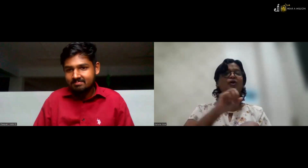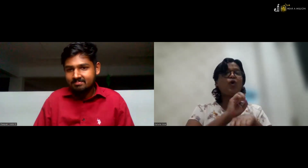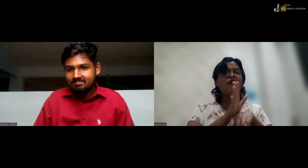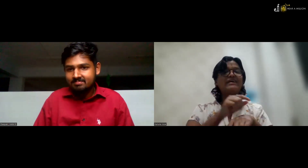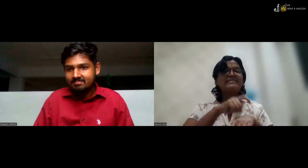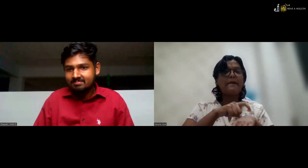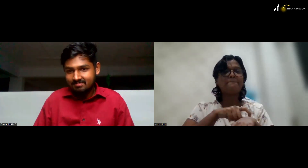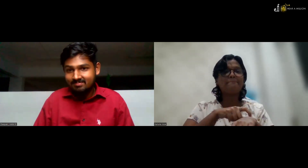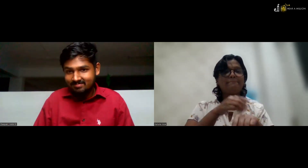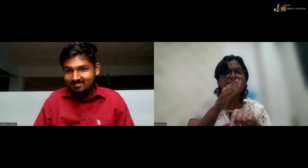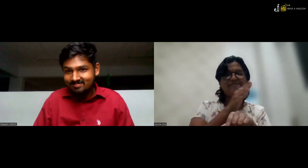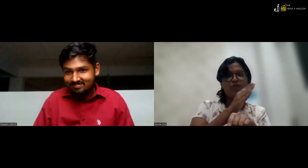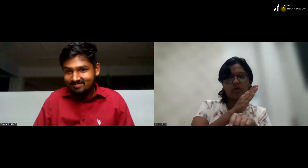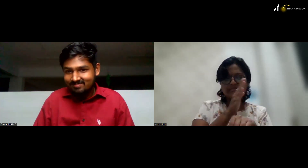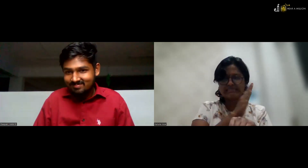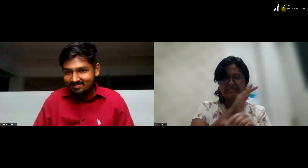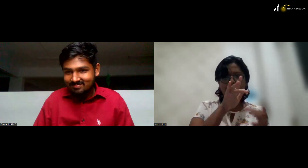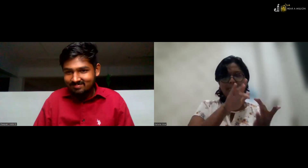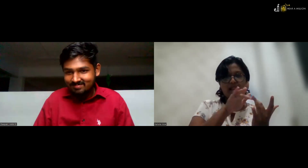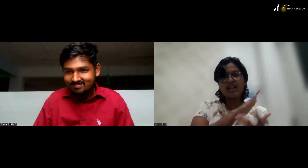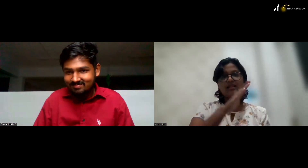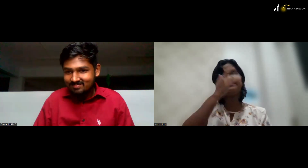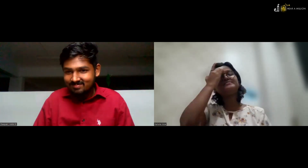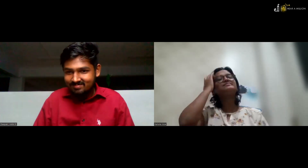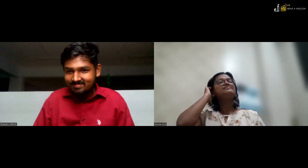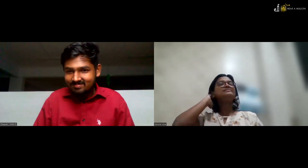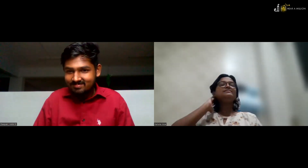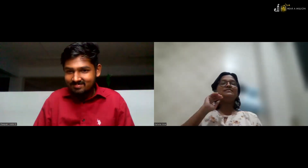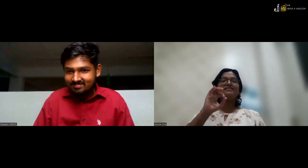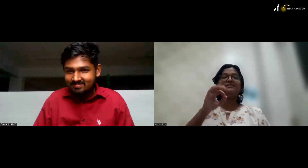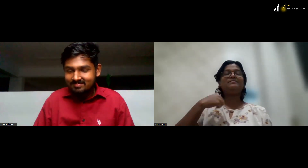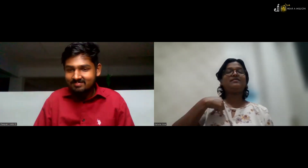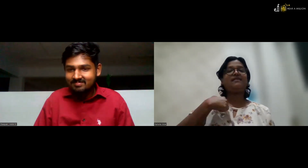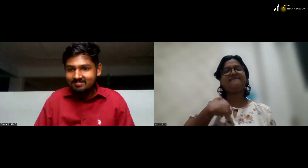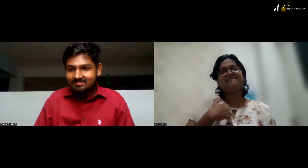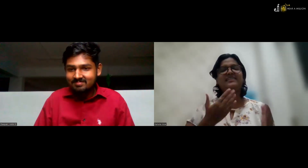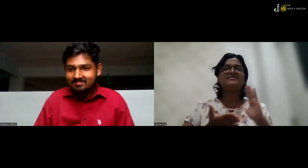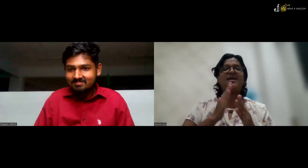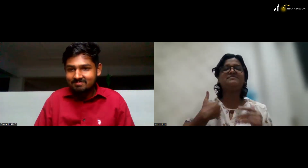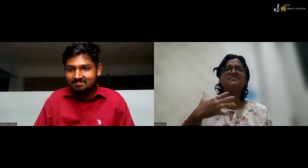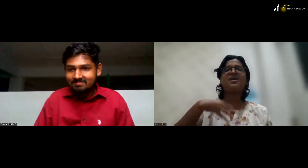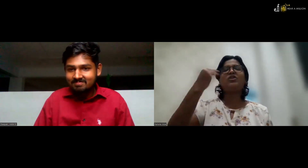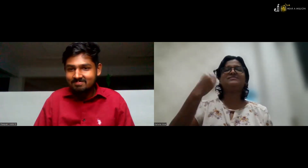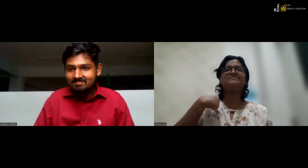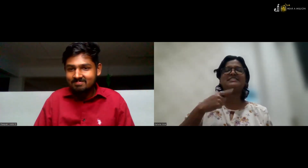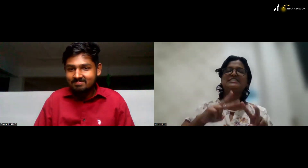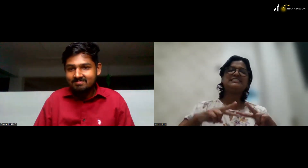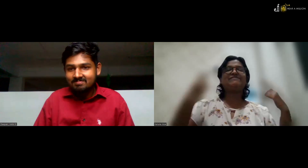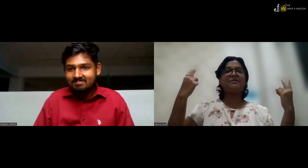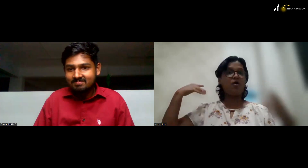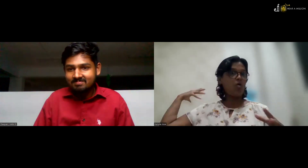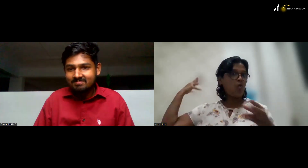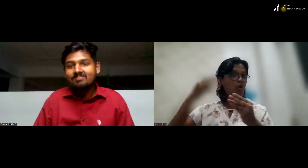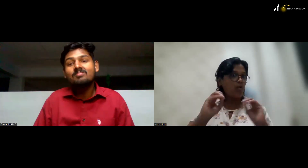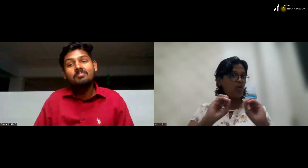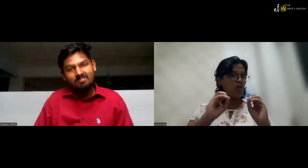few times we visit along with other people. So in COVID time, in the middle of COVID duration, I